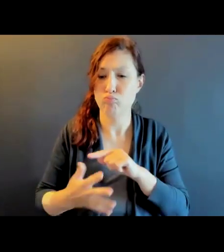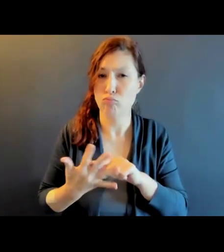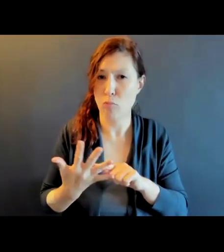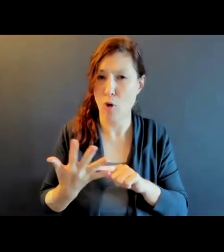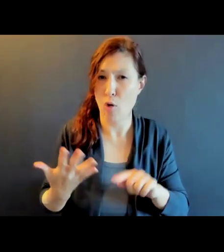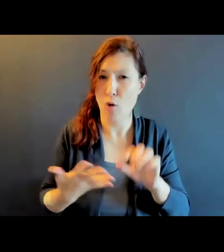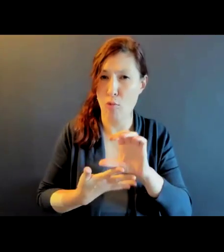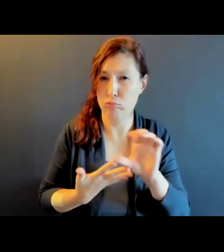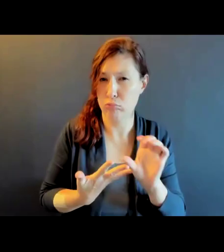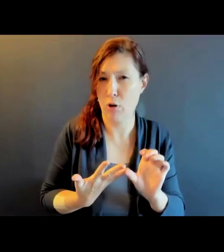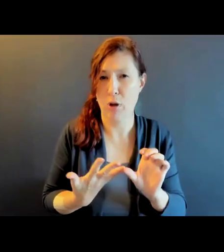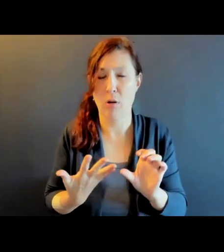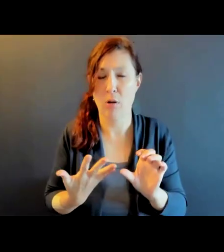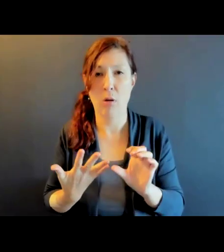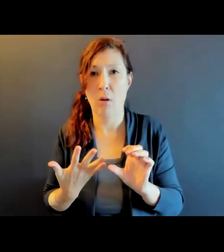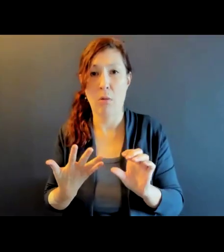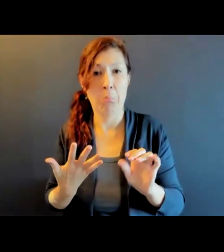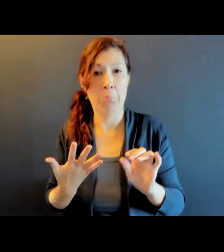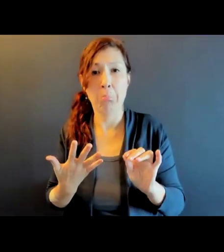and you cannot determine